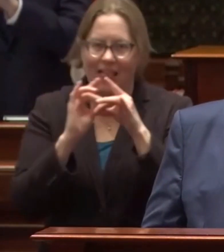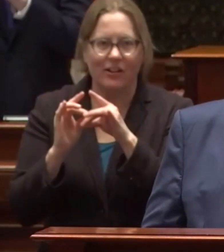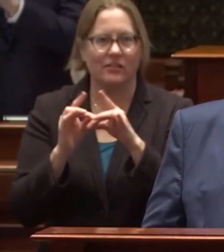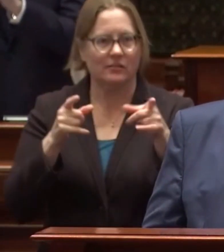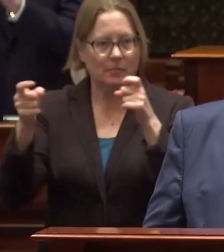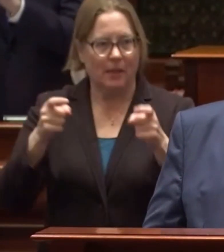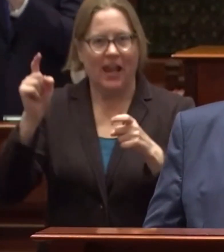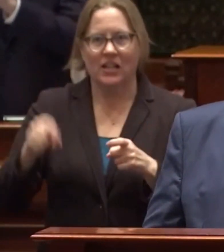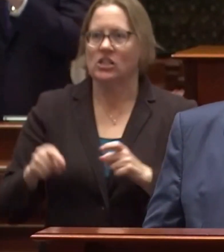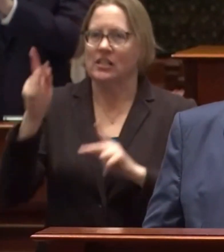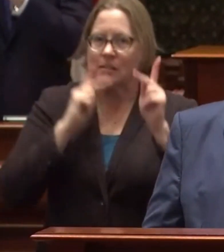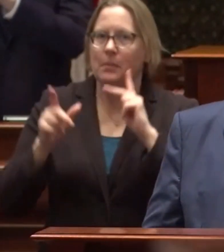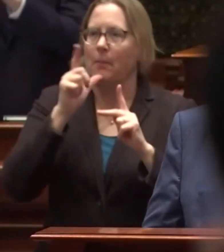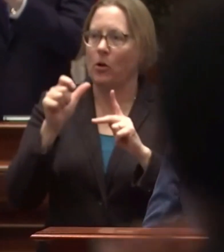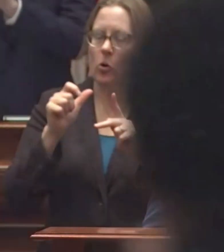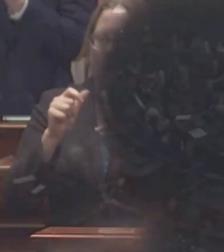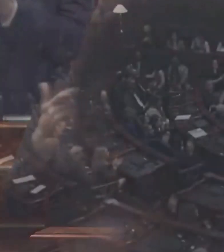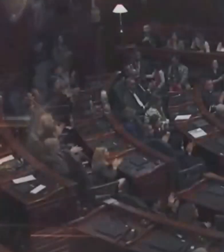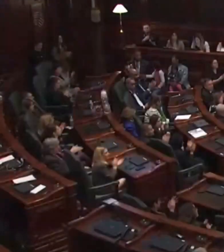when they cross the border.